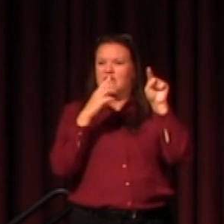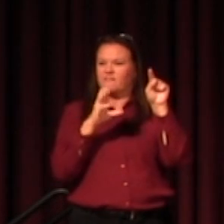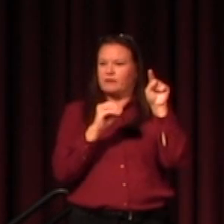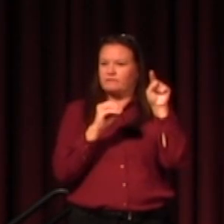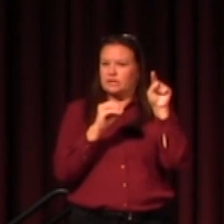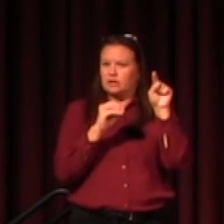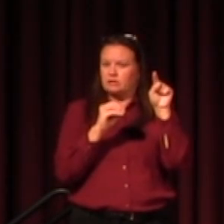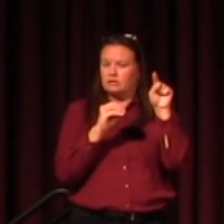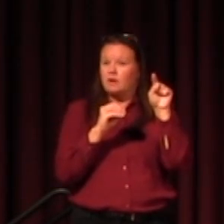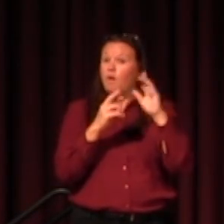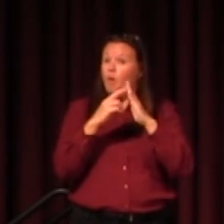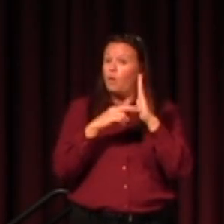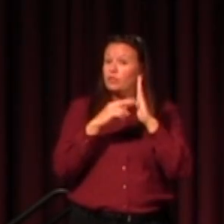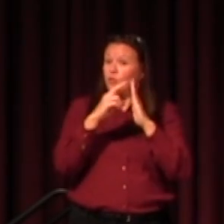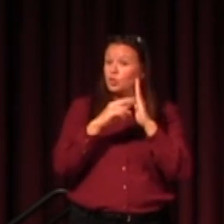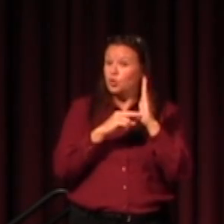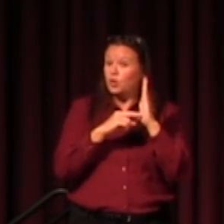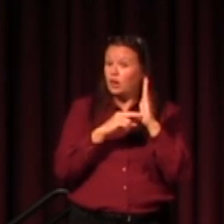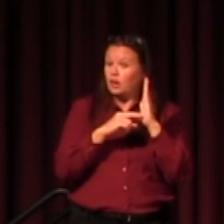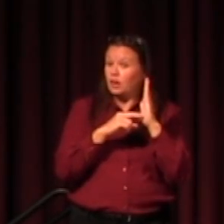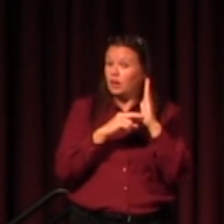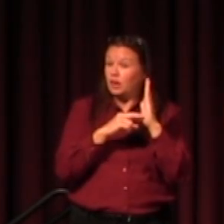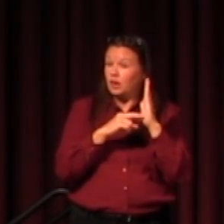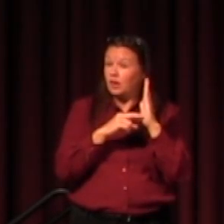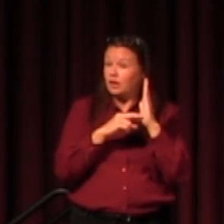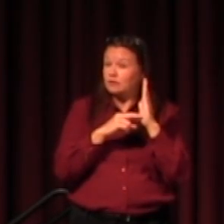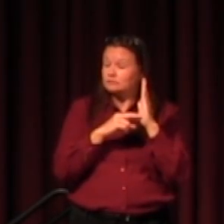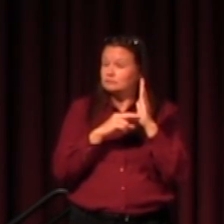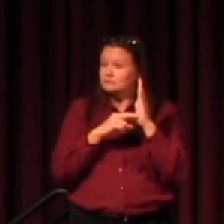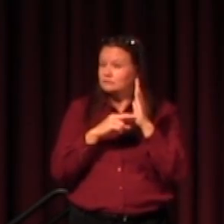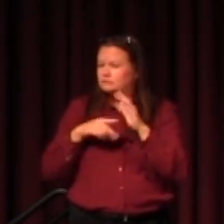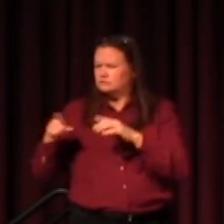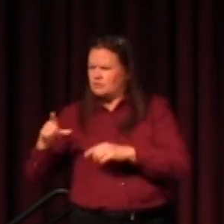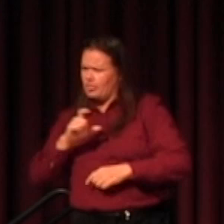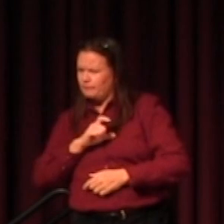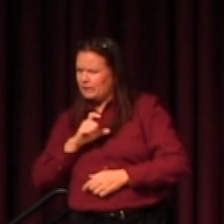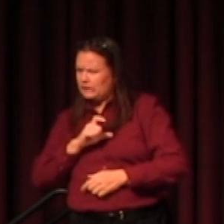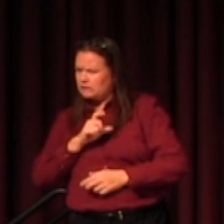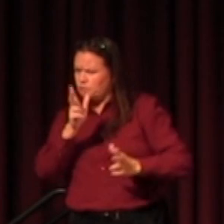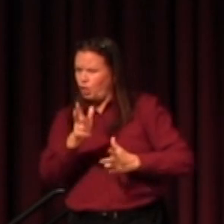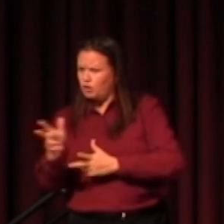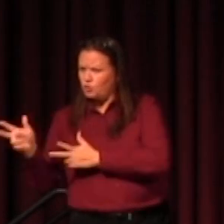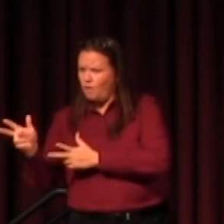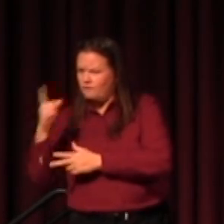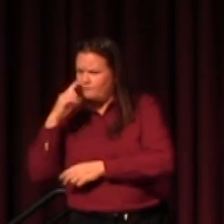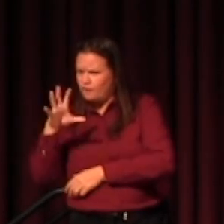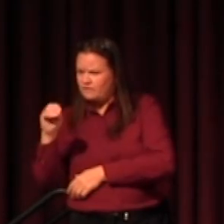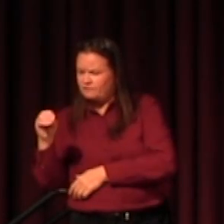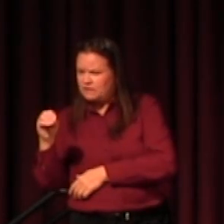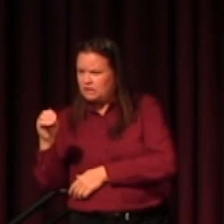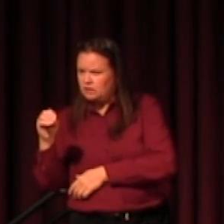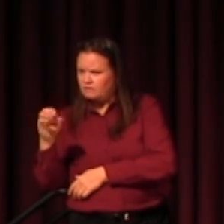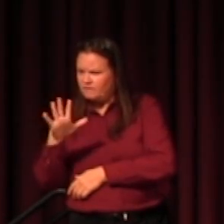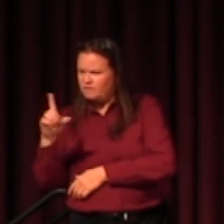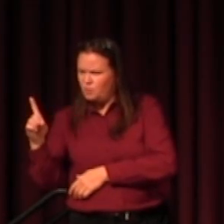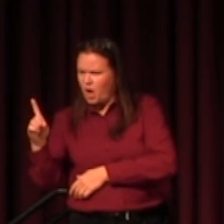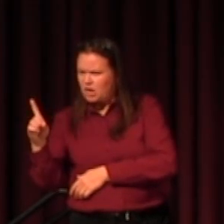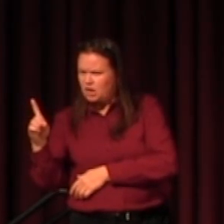The rule is whatever they will actually pull you over for, which probably isn't 50. It probably isn't